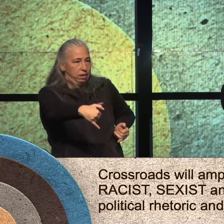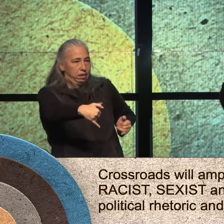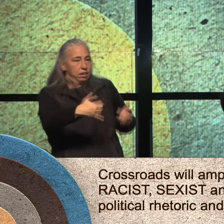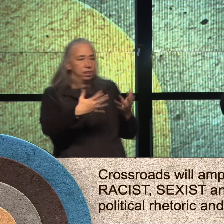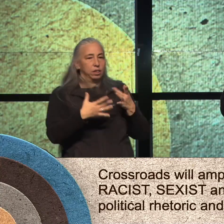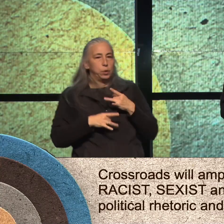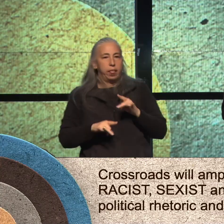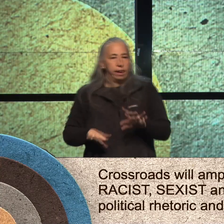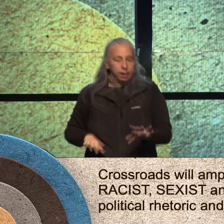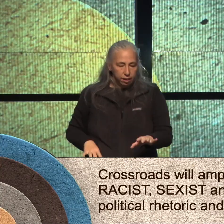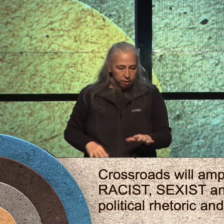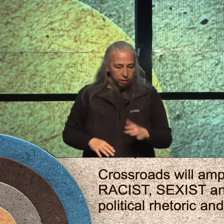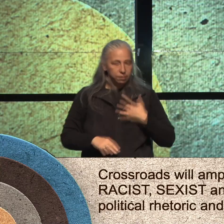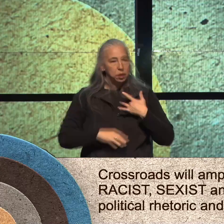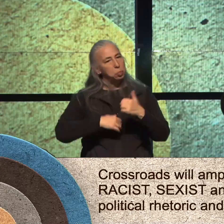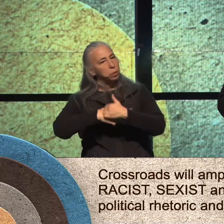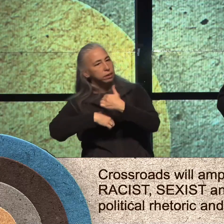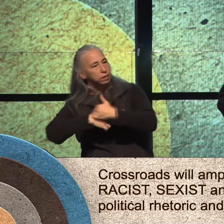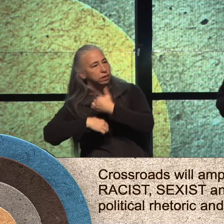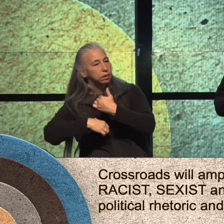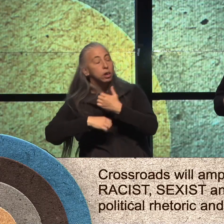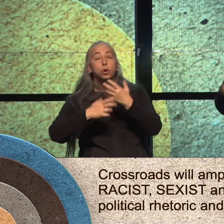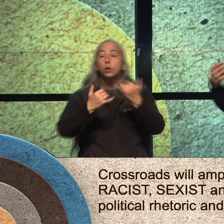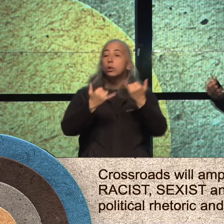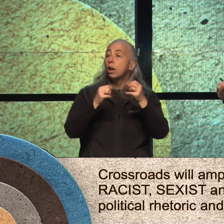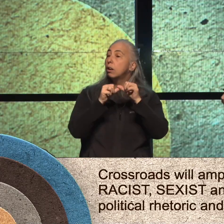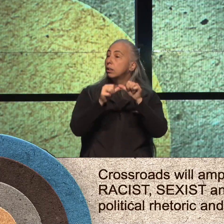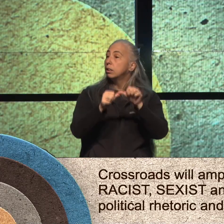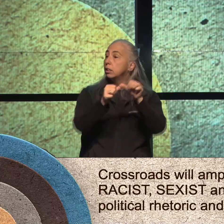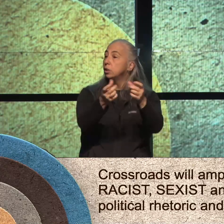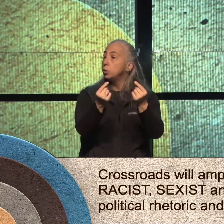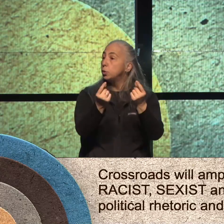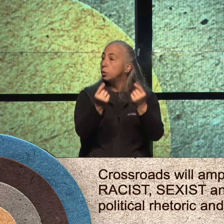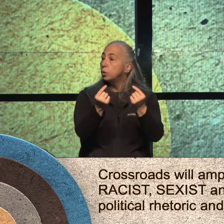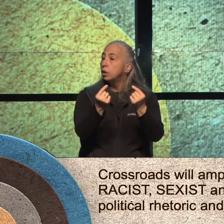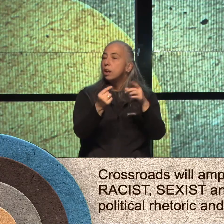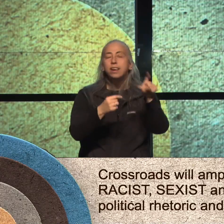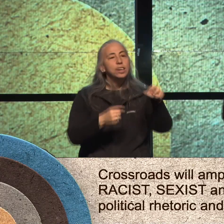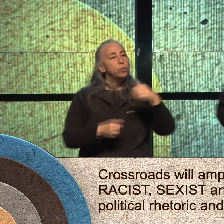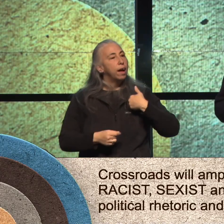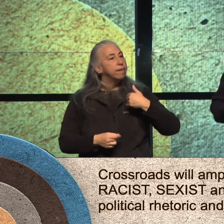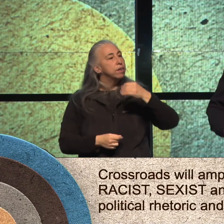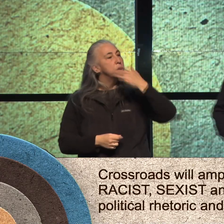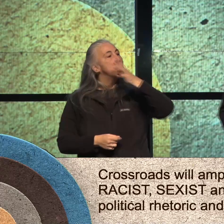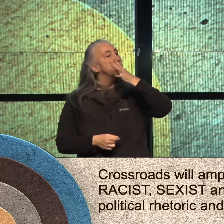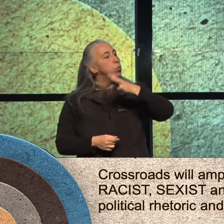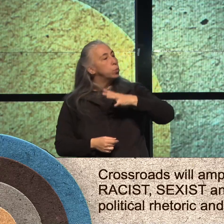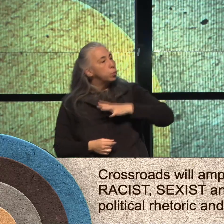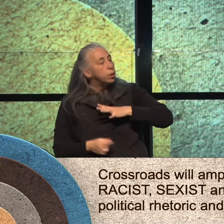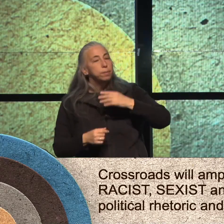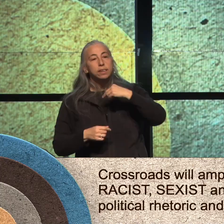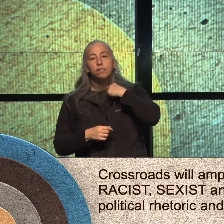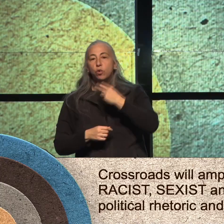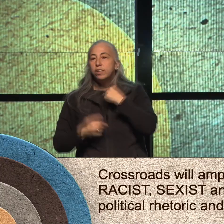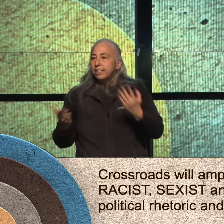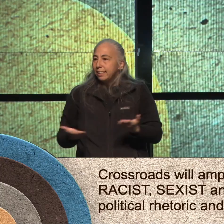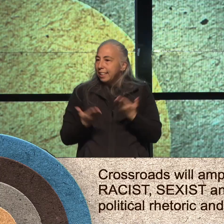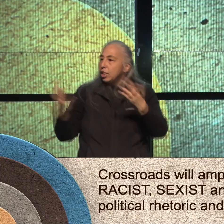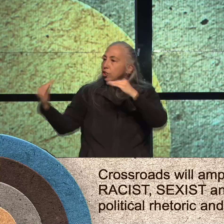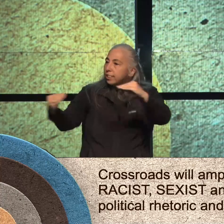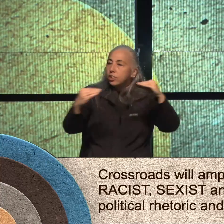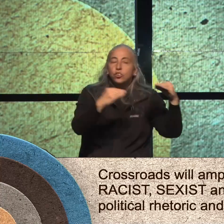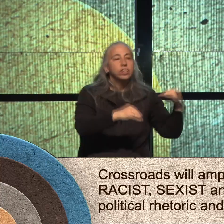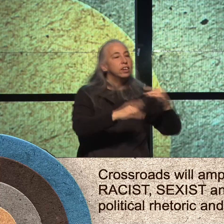So what we have to do is we have to continue to do this. We need women's voices on our stage teaching, queer voices teaching,